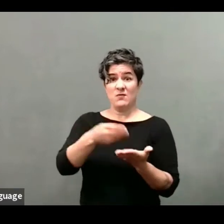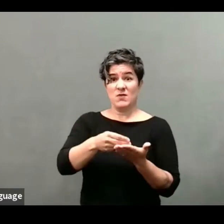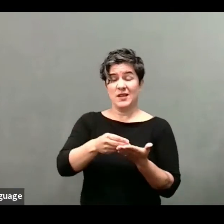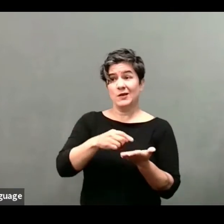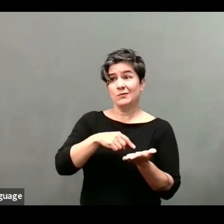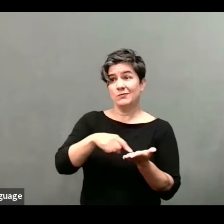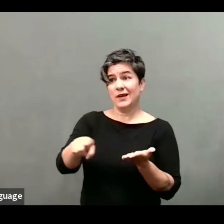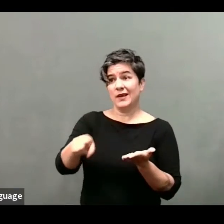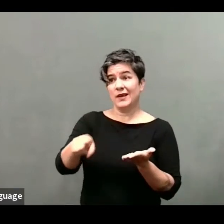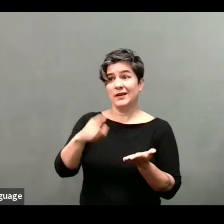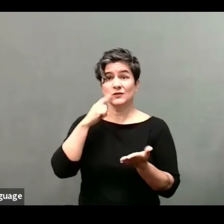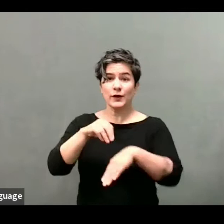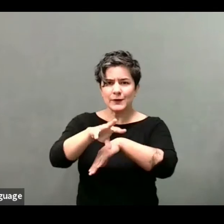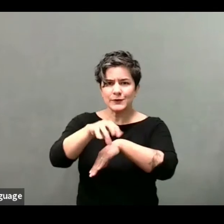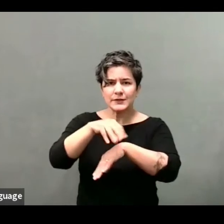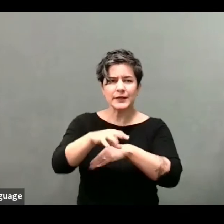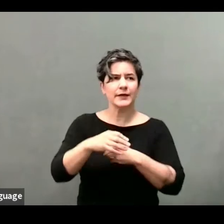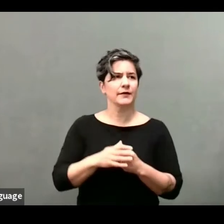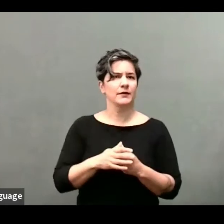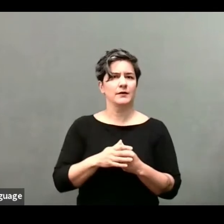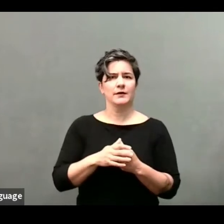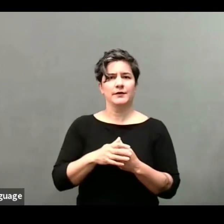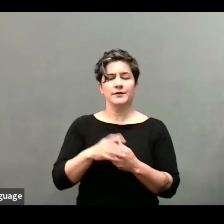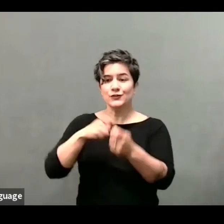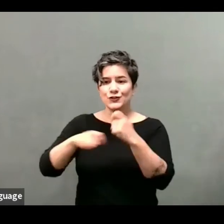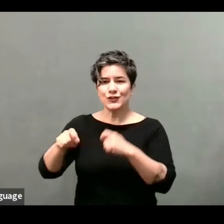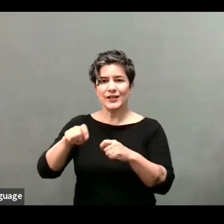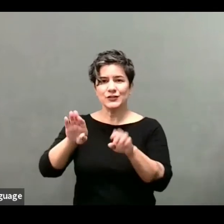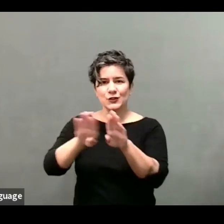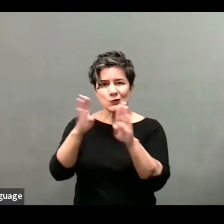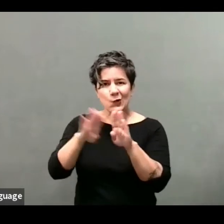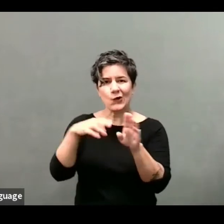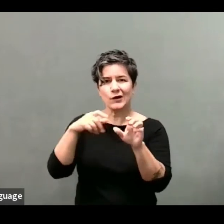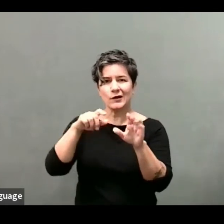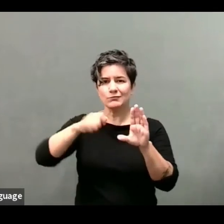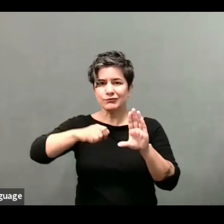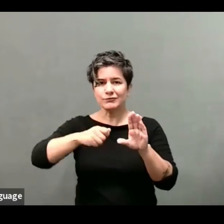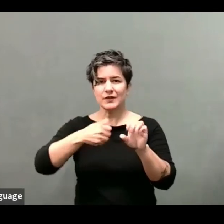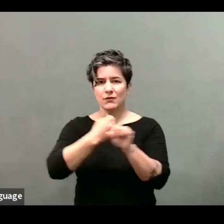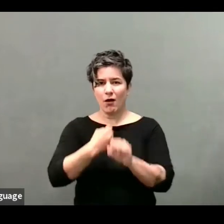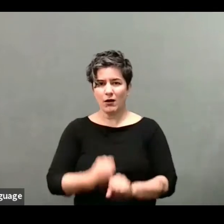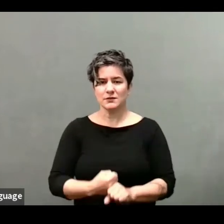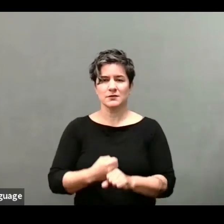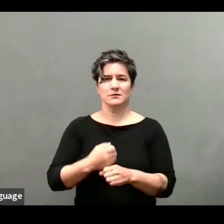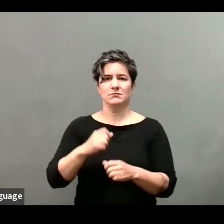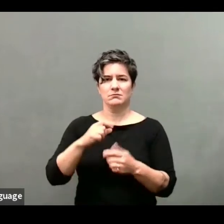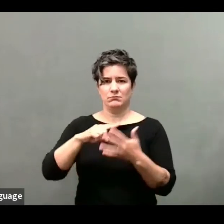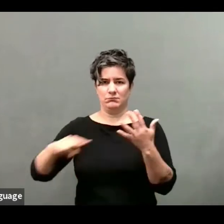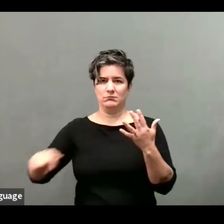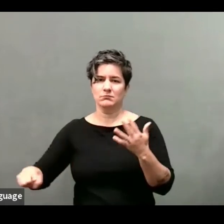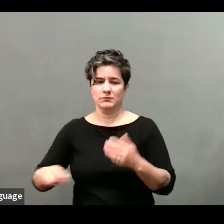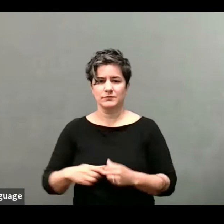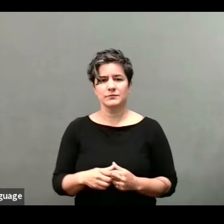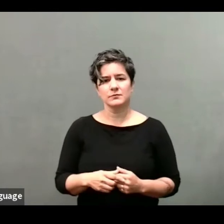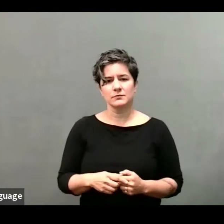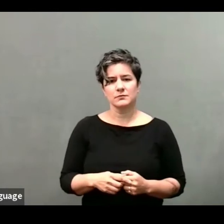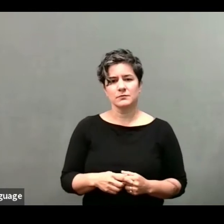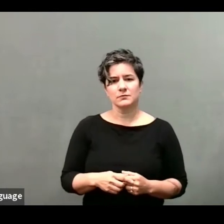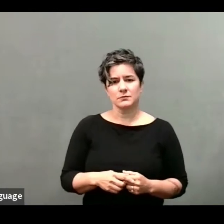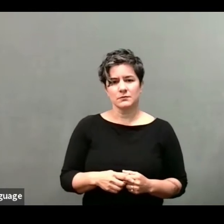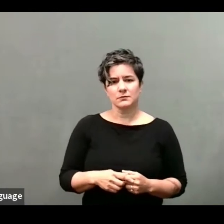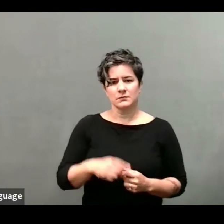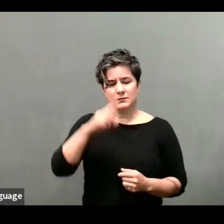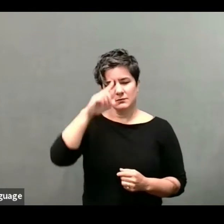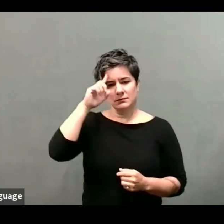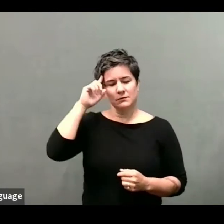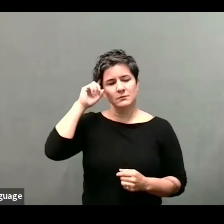follow-up therapy or changing locks on doors and whatnot. We're going to talk about that in a bit. And then finally, every survivor is hopefully also